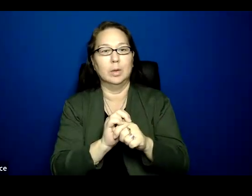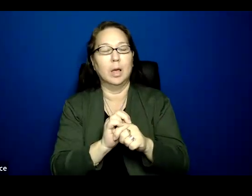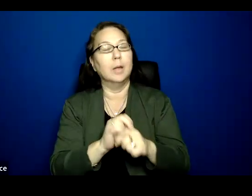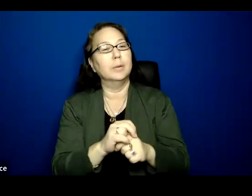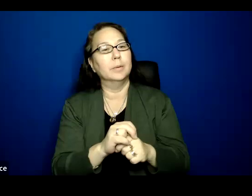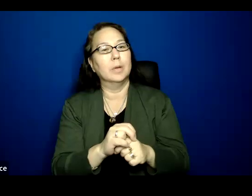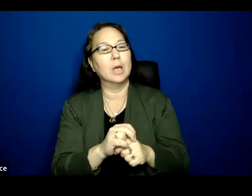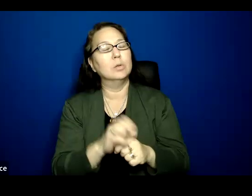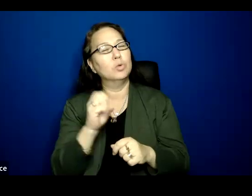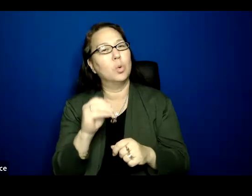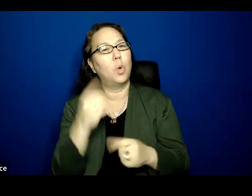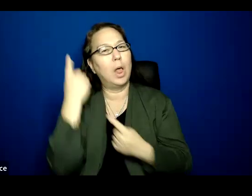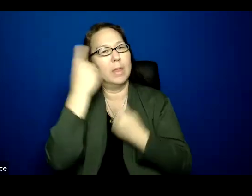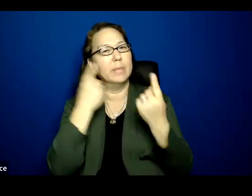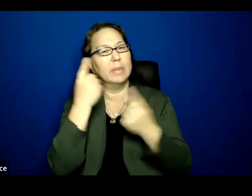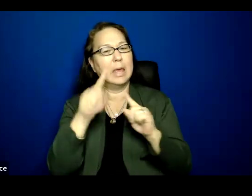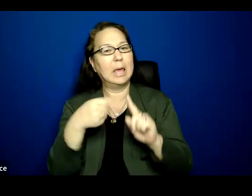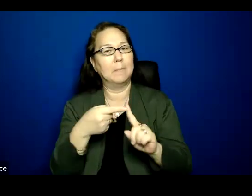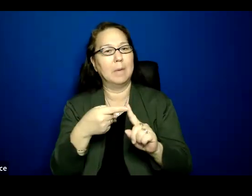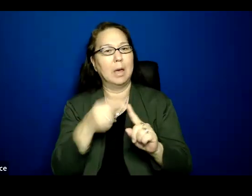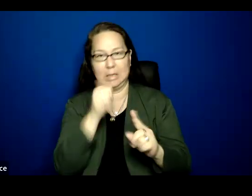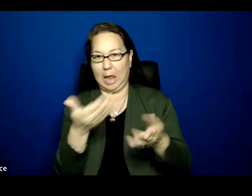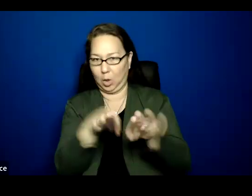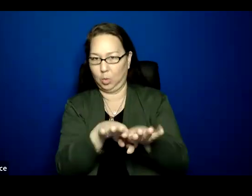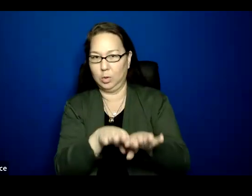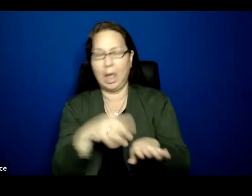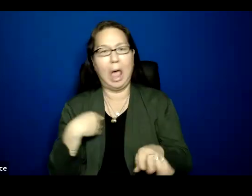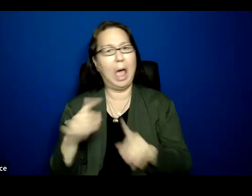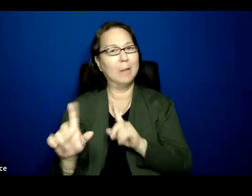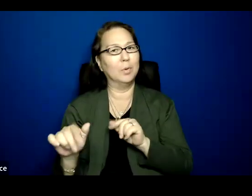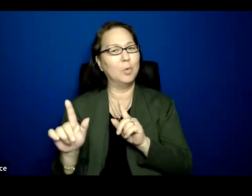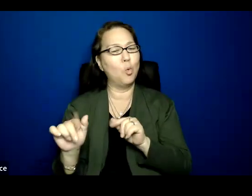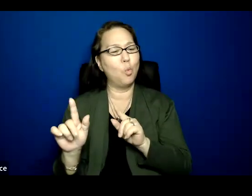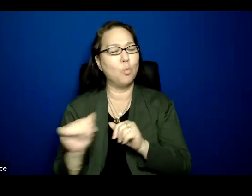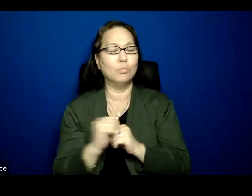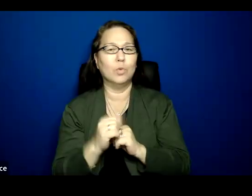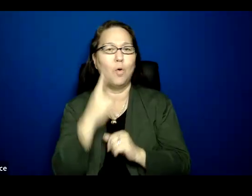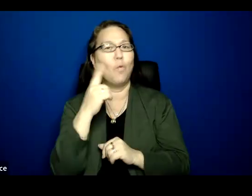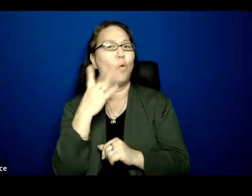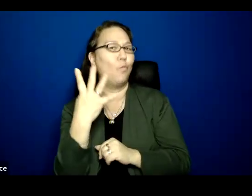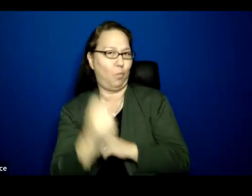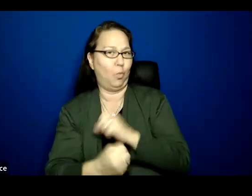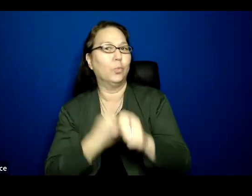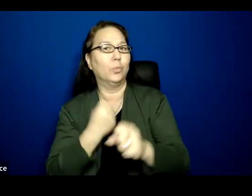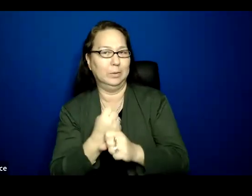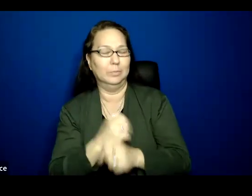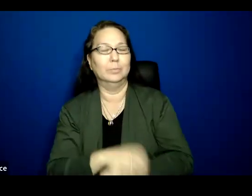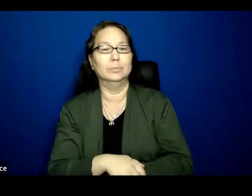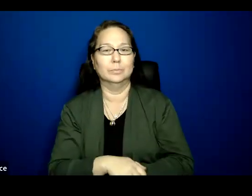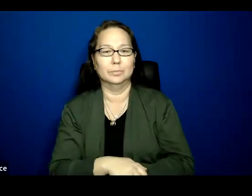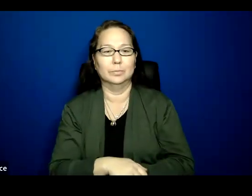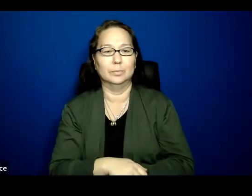so think about not closing it. I've been going there for 4 years, and